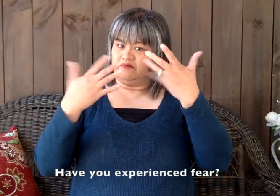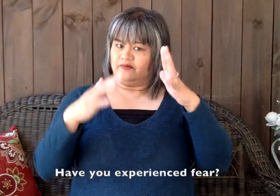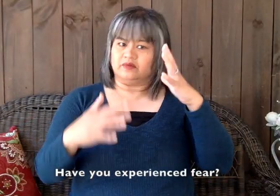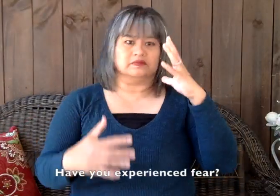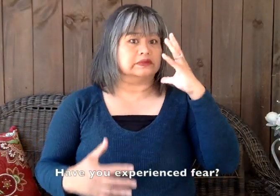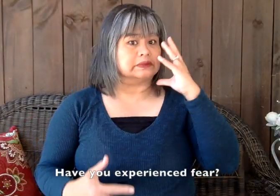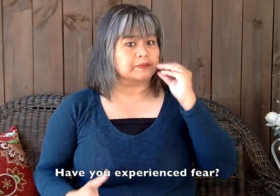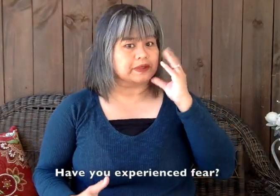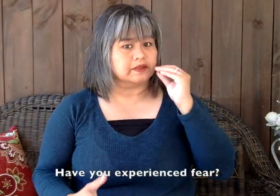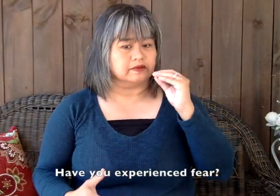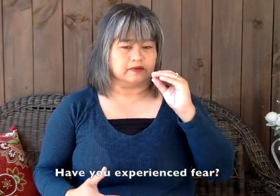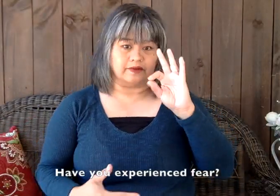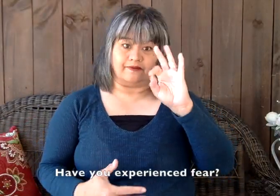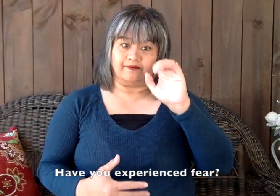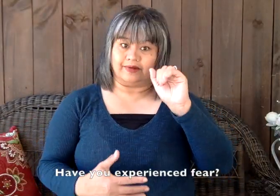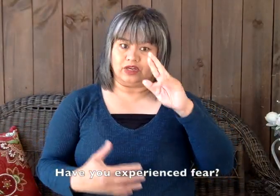Have you experienced fear?